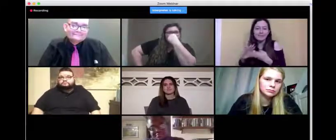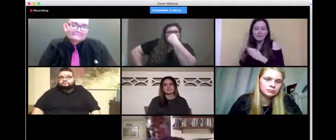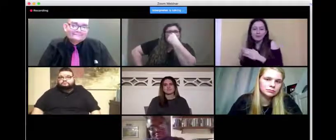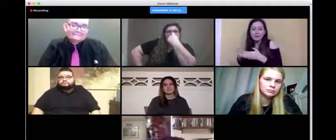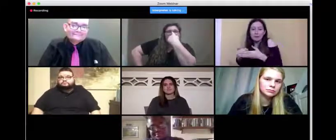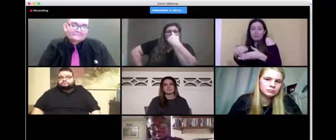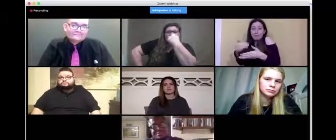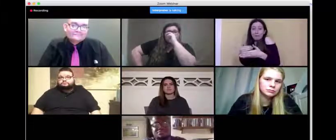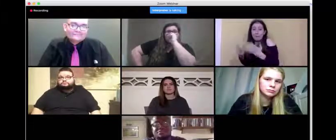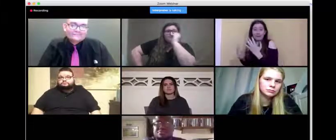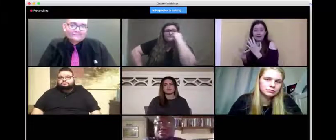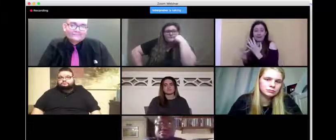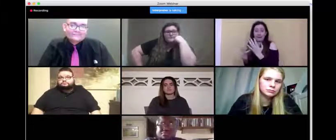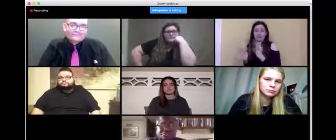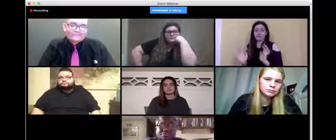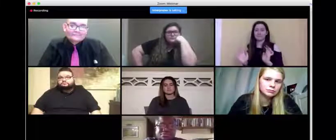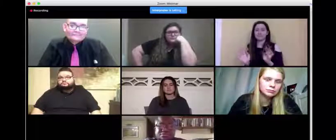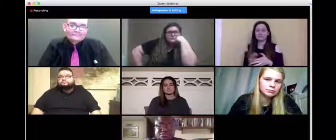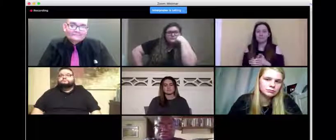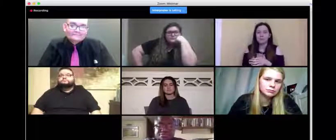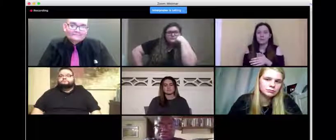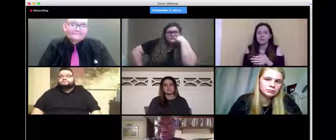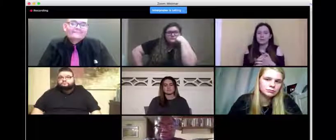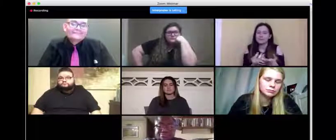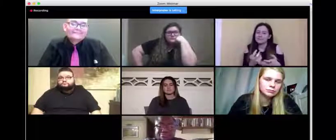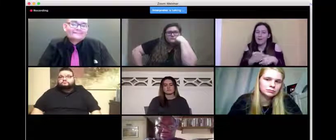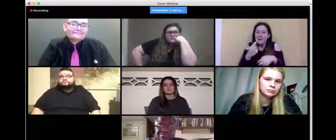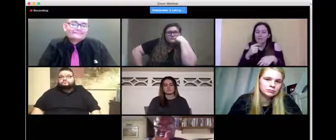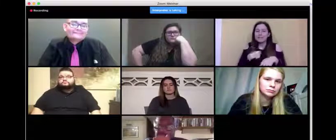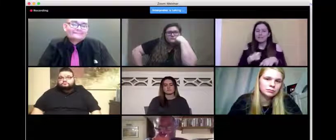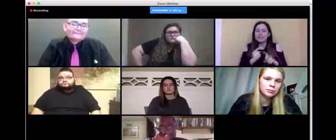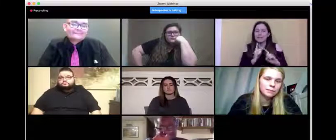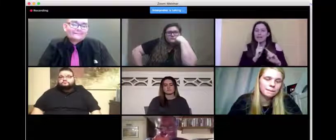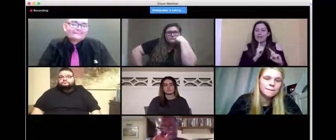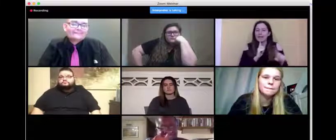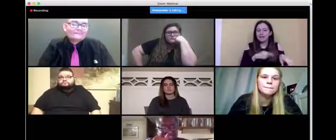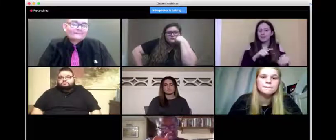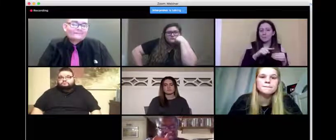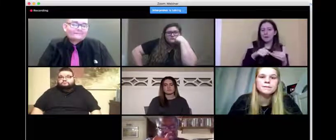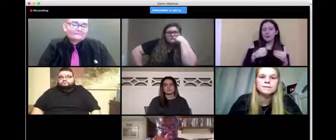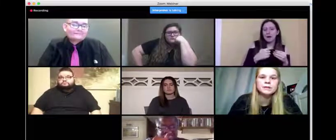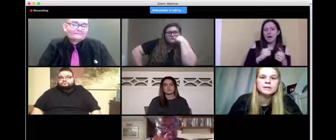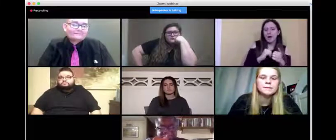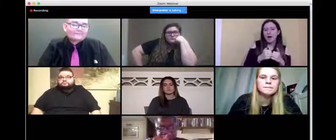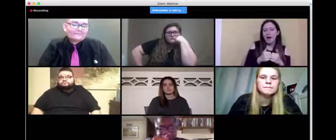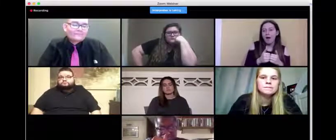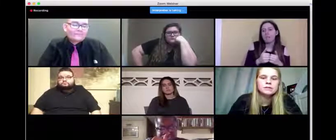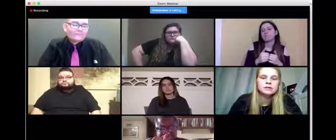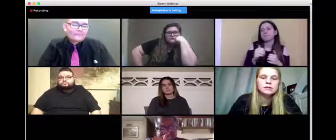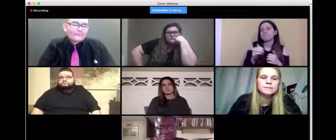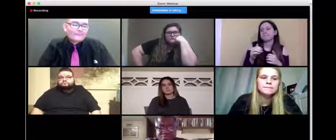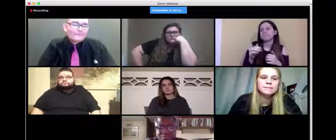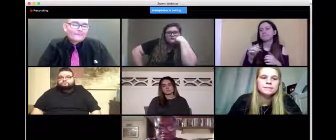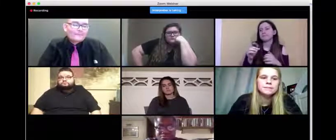me to really answer about how technology has helped or hurt the deaf